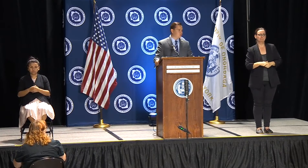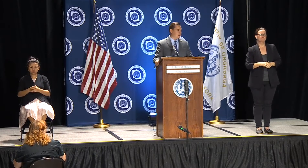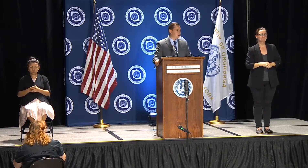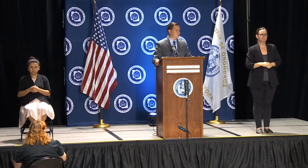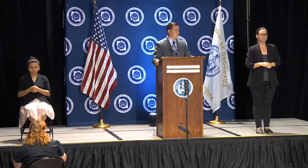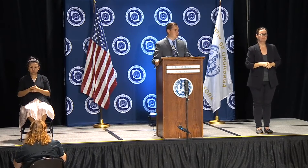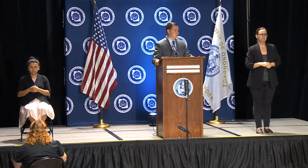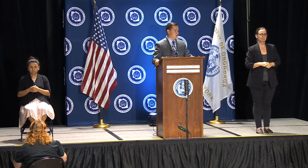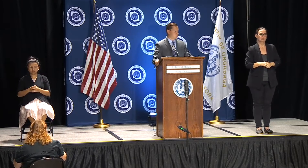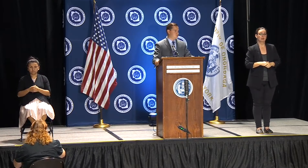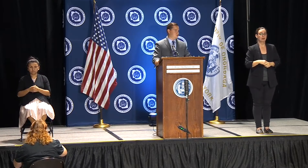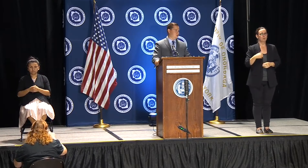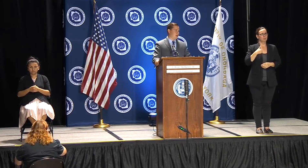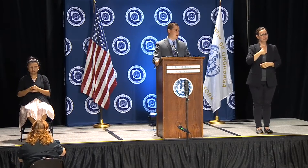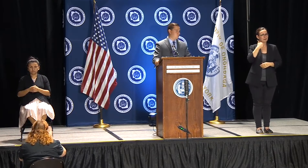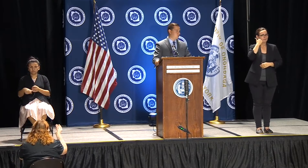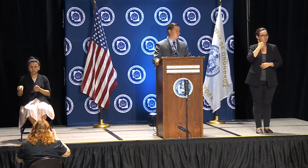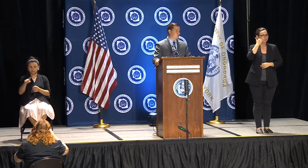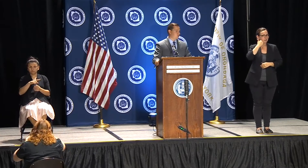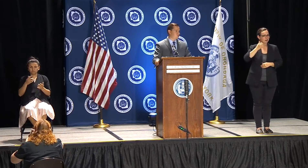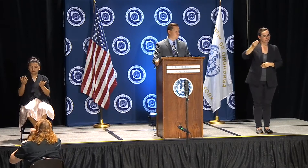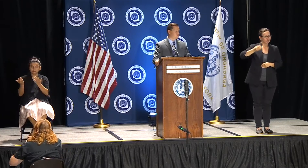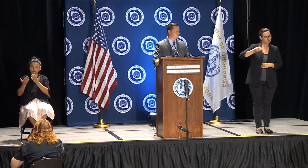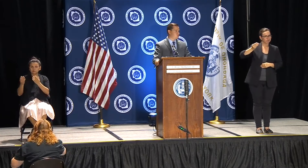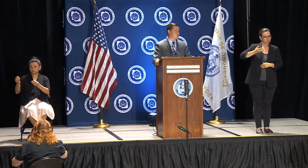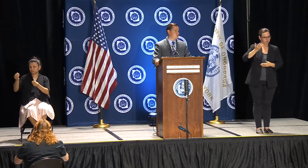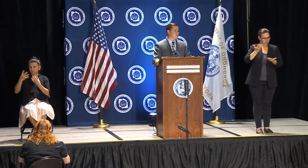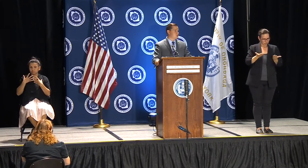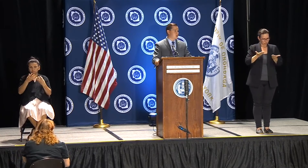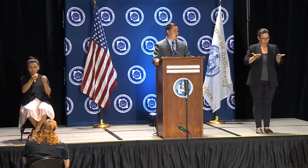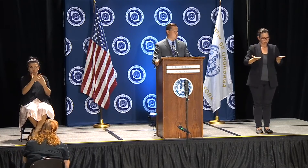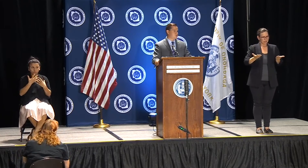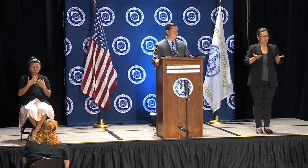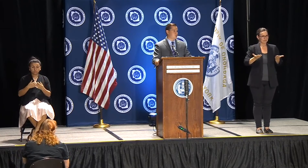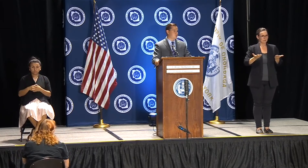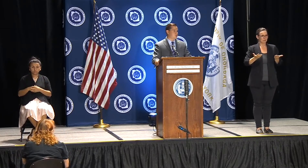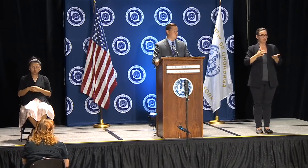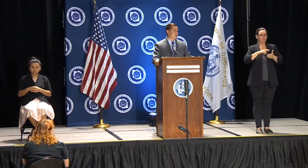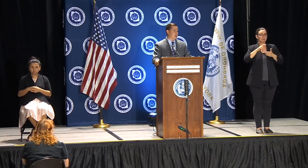being briefed on, just like I am with university students.